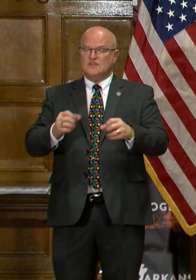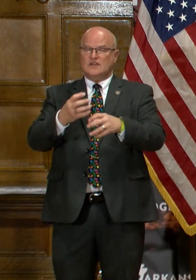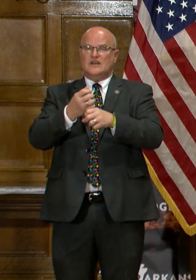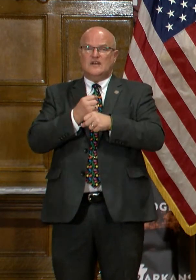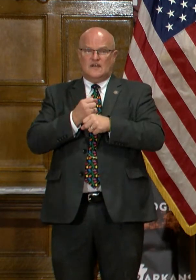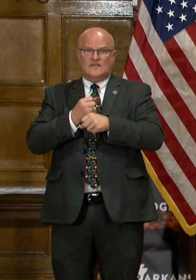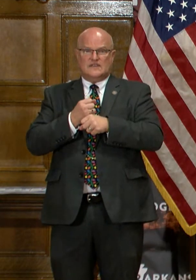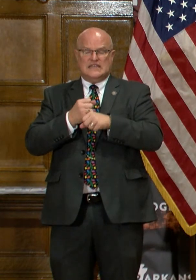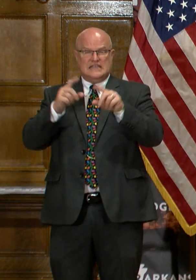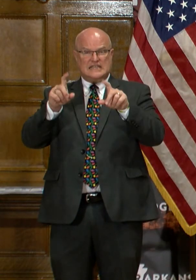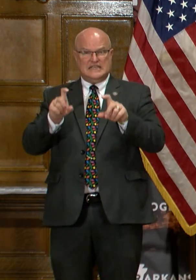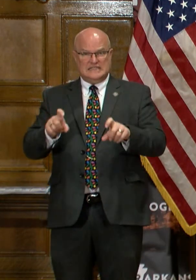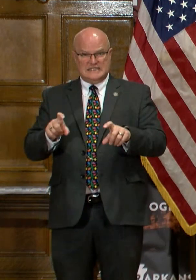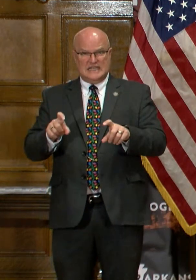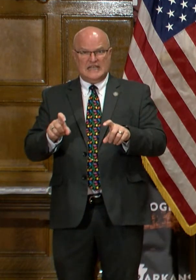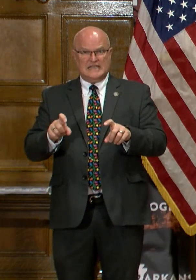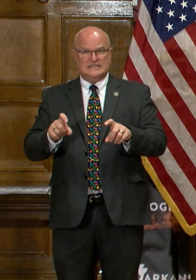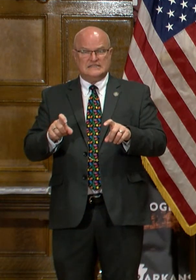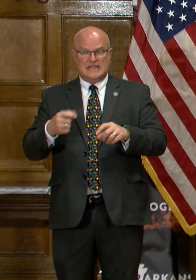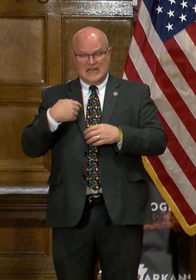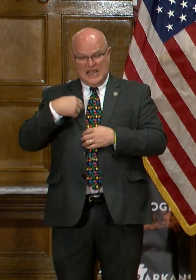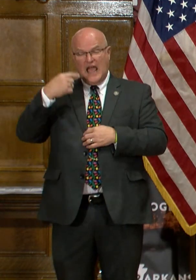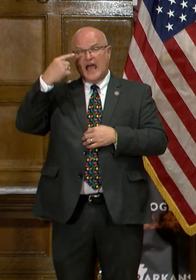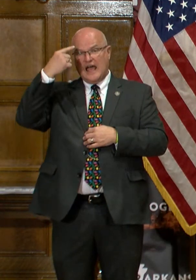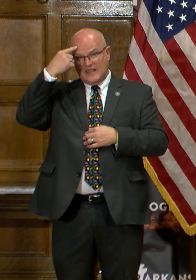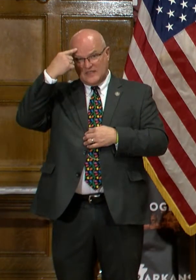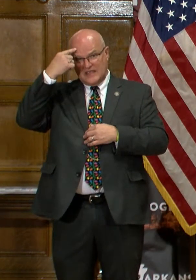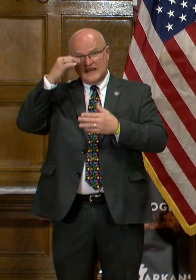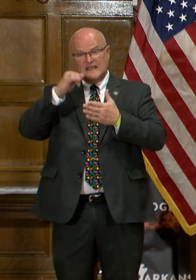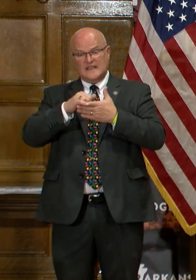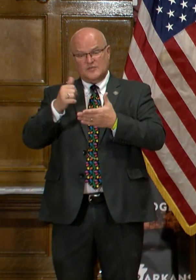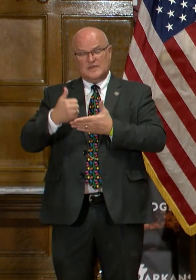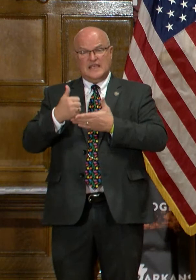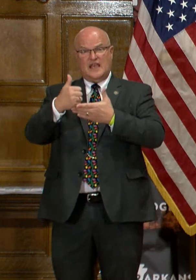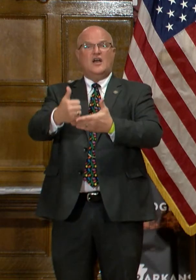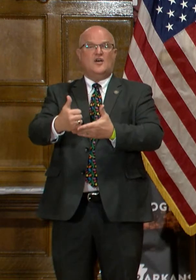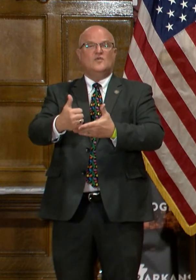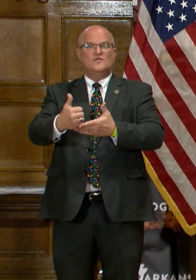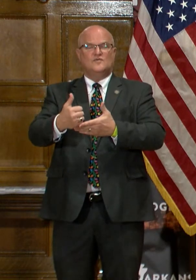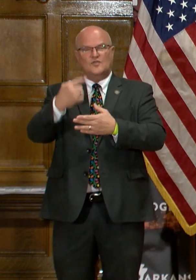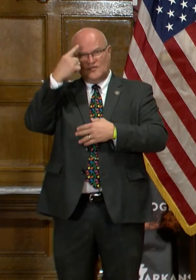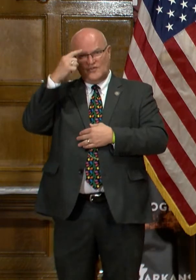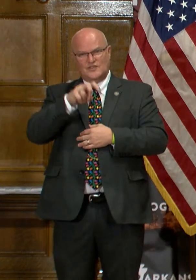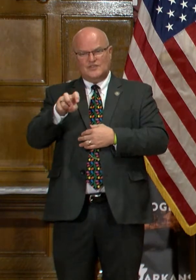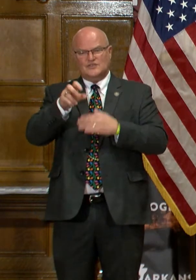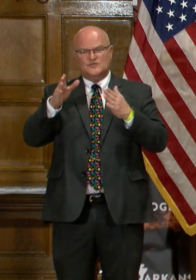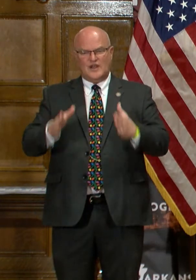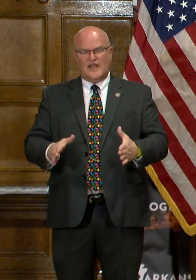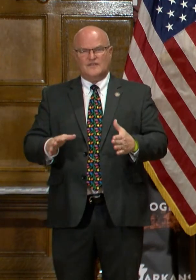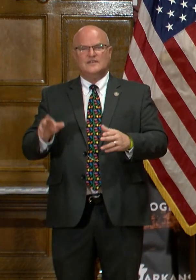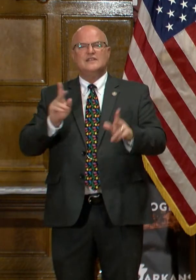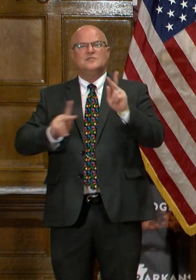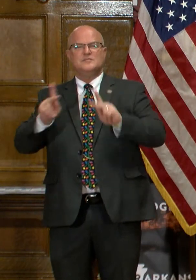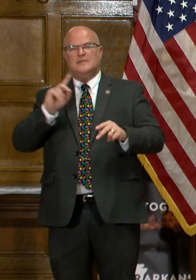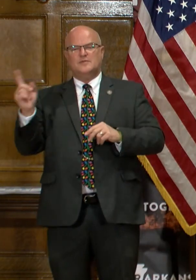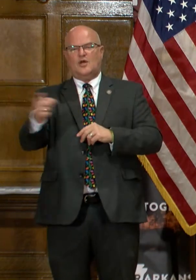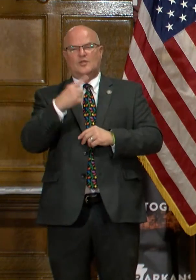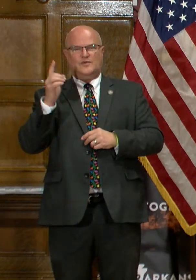getting a test. And I think that would be helpful to the traveler as well as everyone